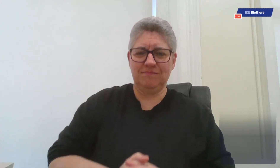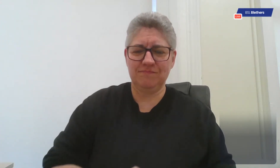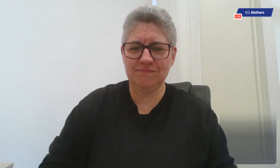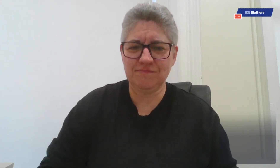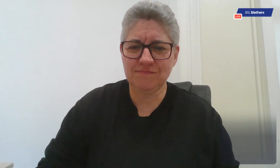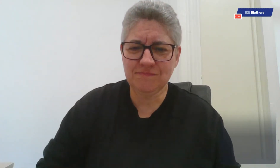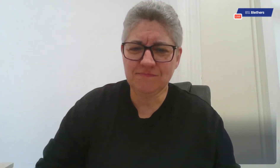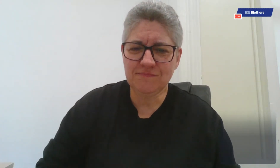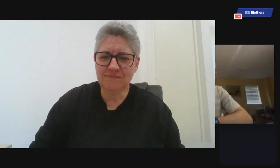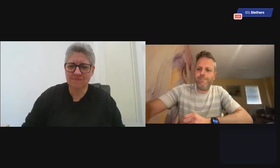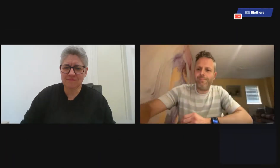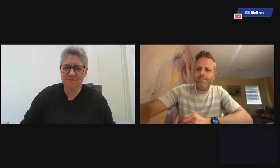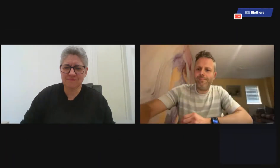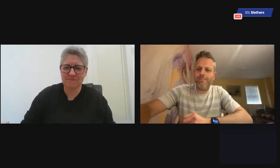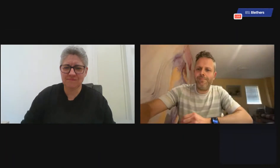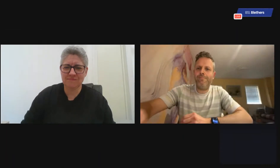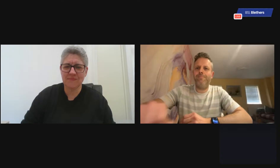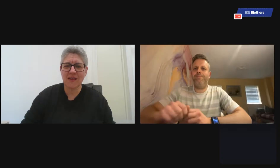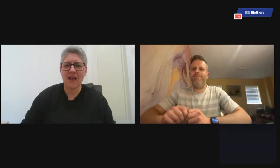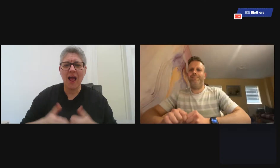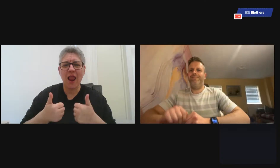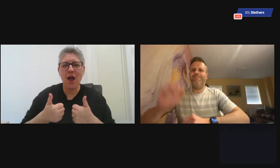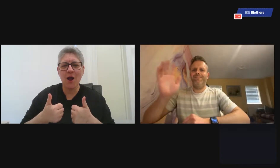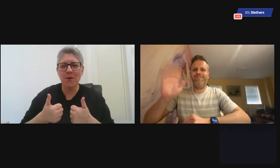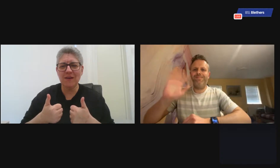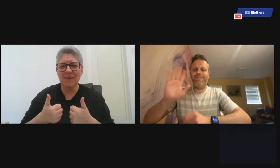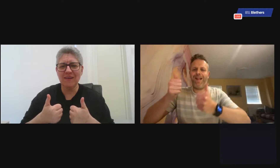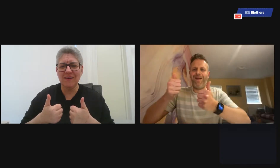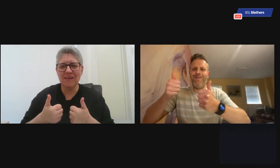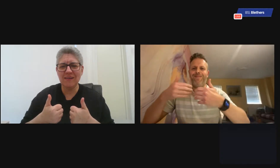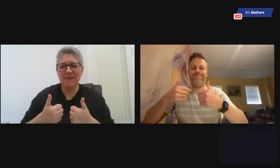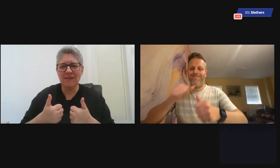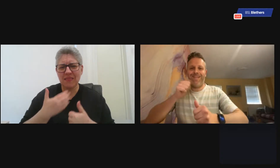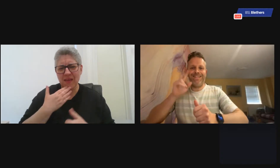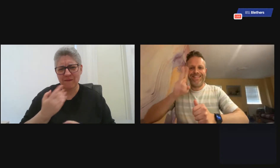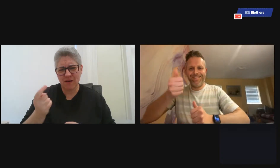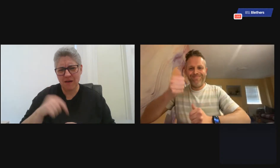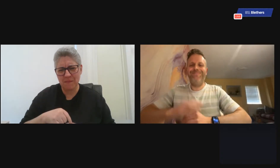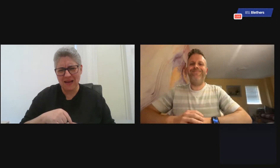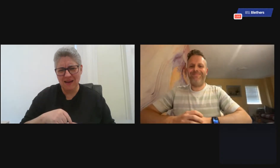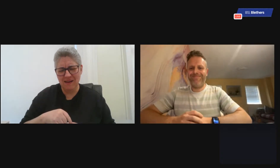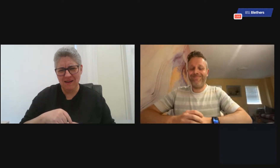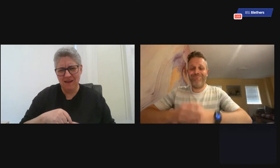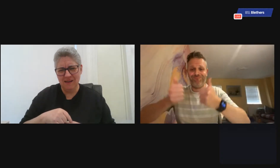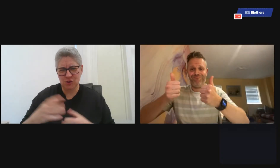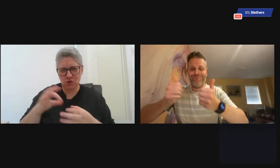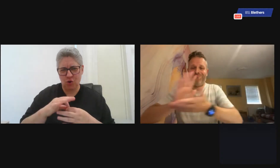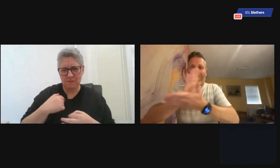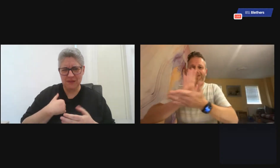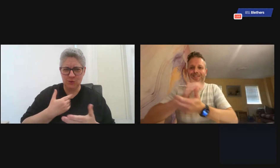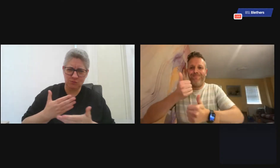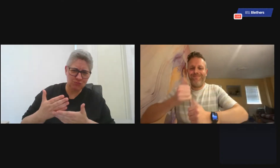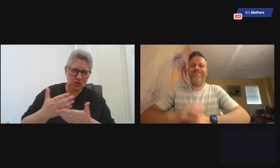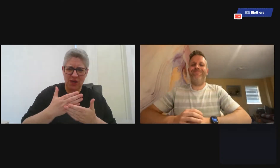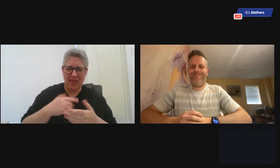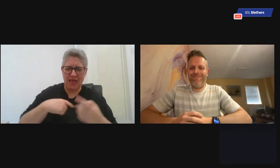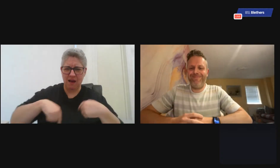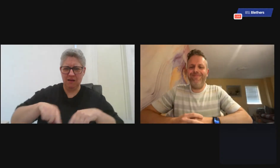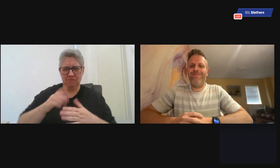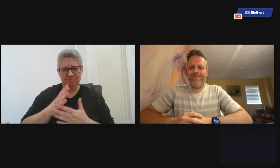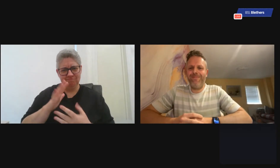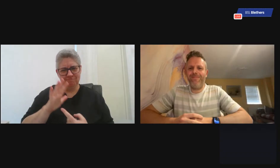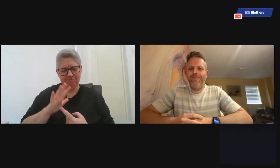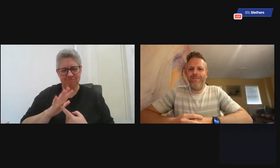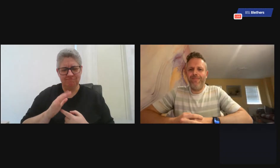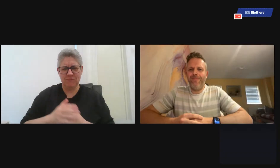foster carer, but today we're talking to someone who is experienced foster carer, and it's Nathan. Hello. Hi, Avril. Nice to